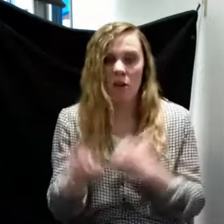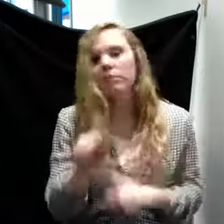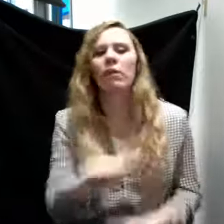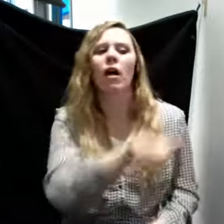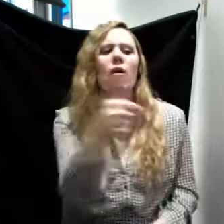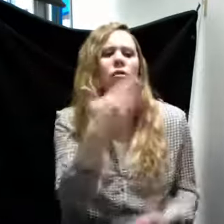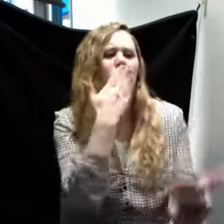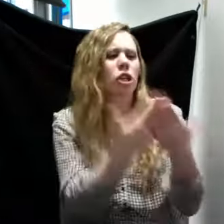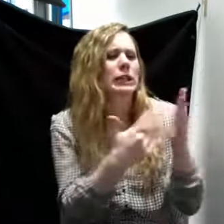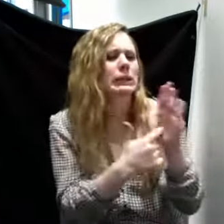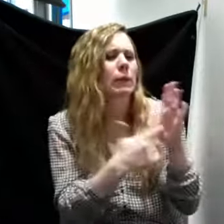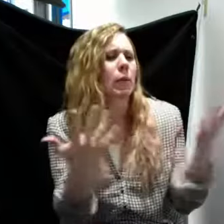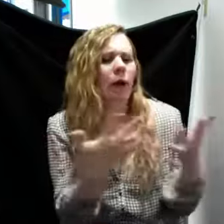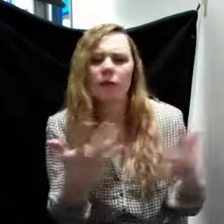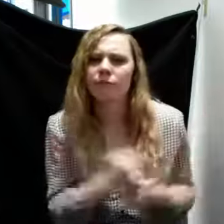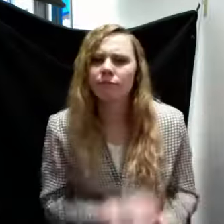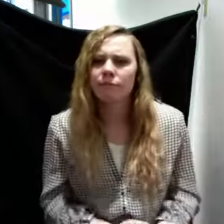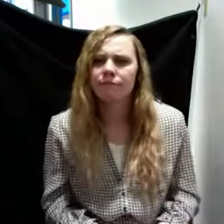really good example. You've always experienced.